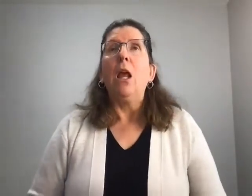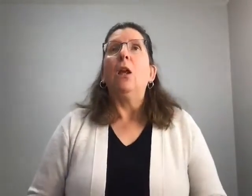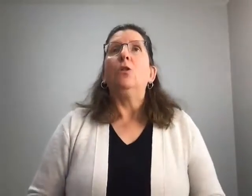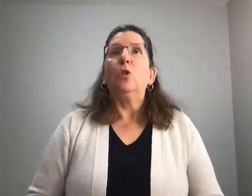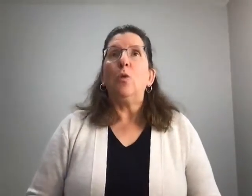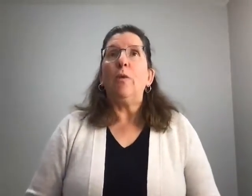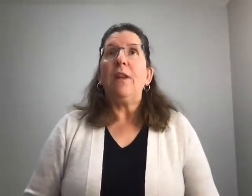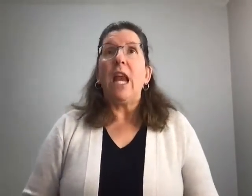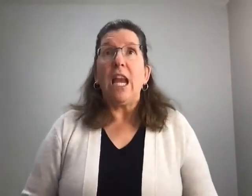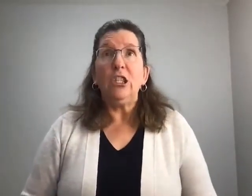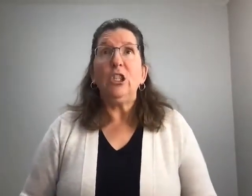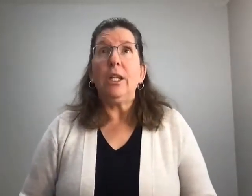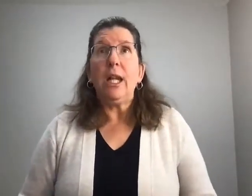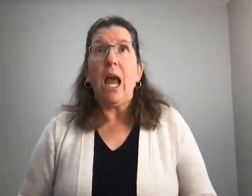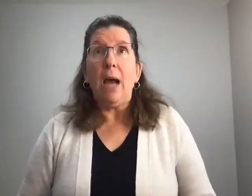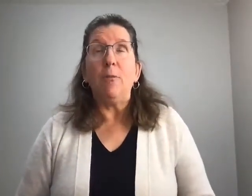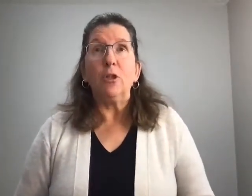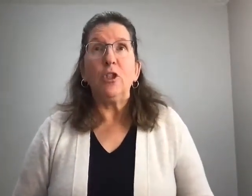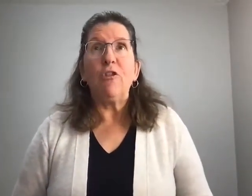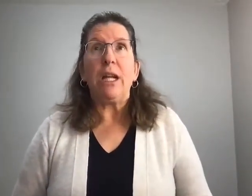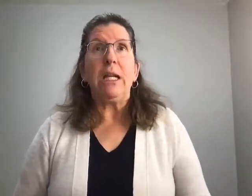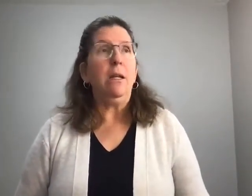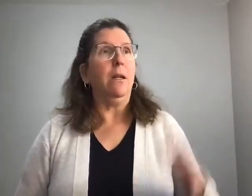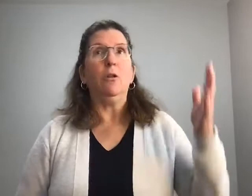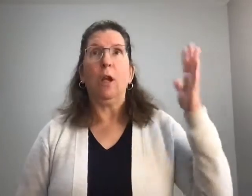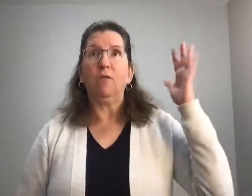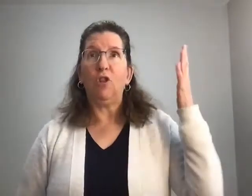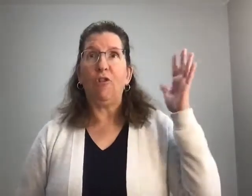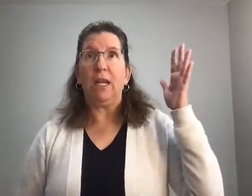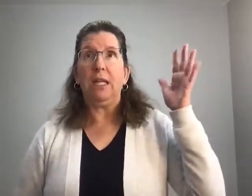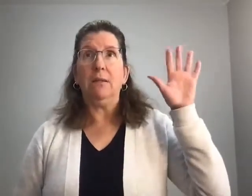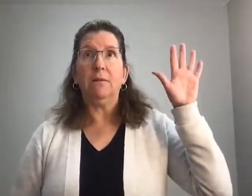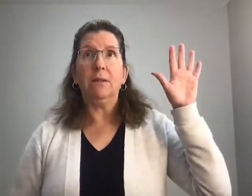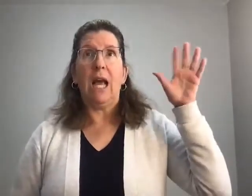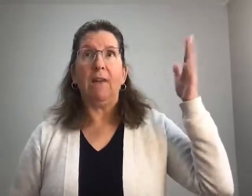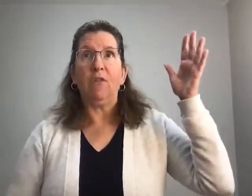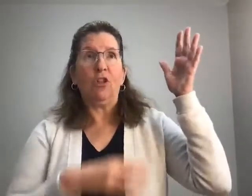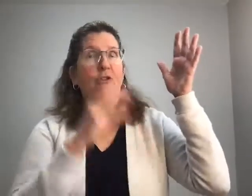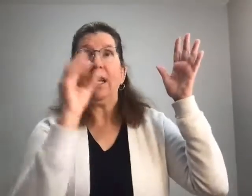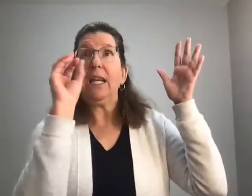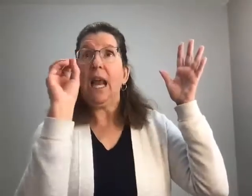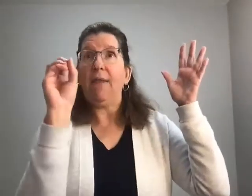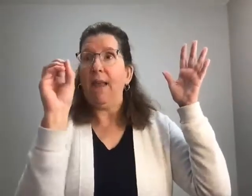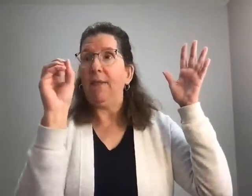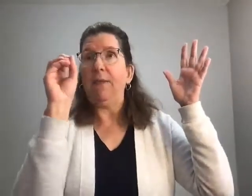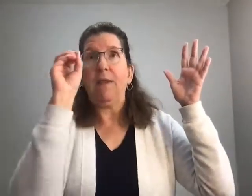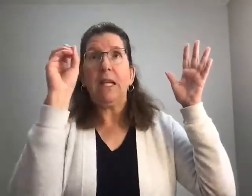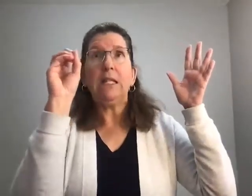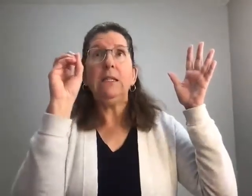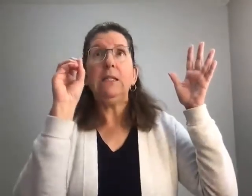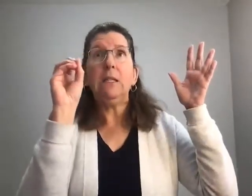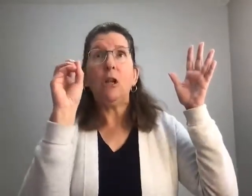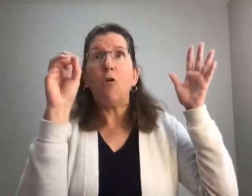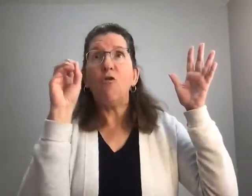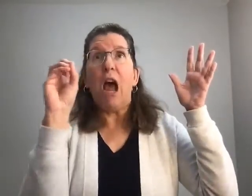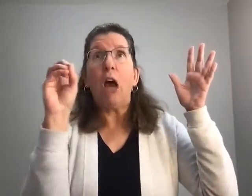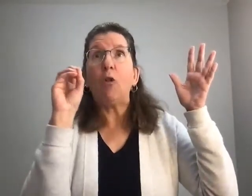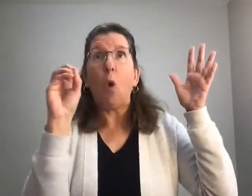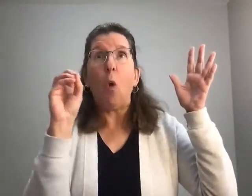And to the ancient apple tree, you have tree, sign for tree, and then these little round